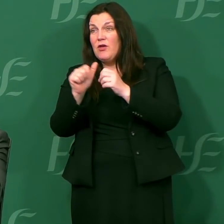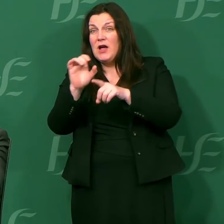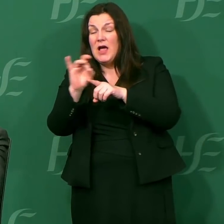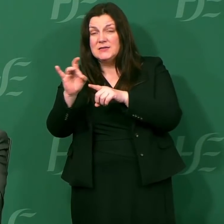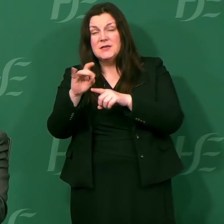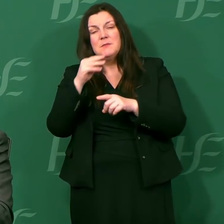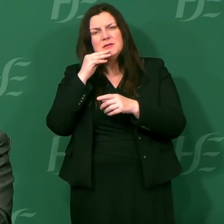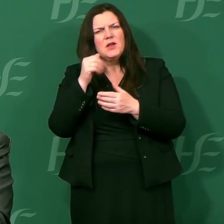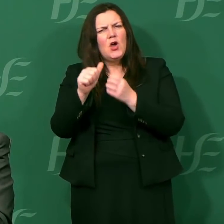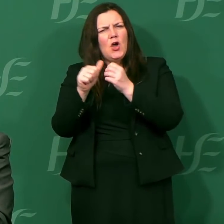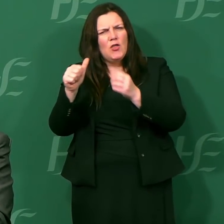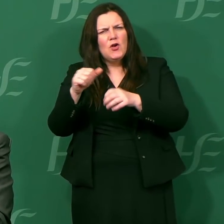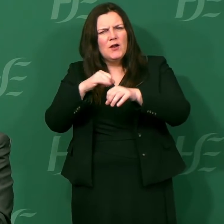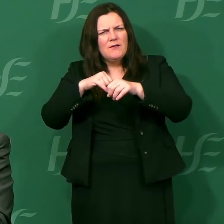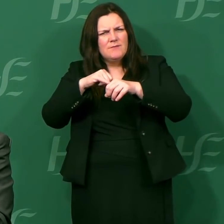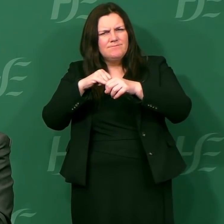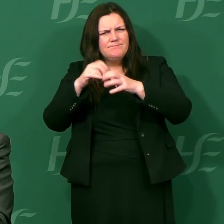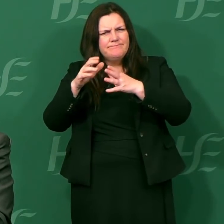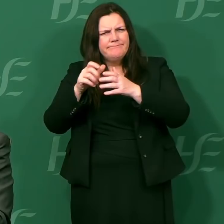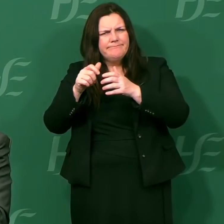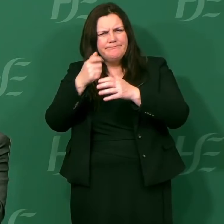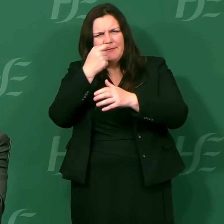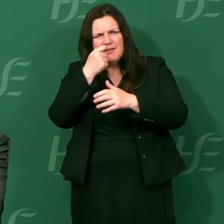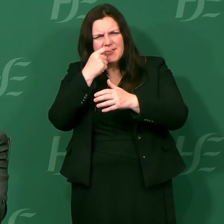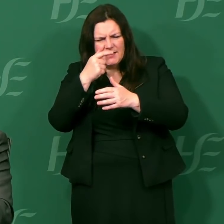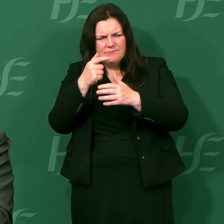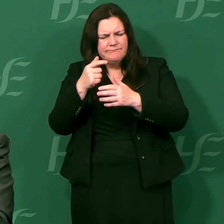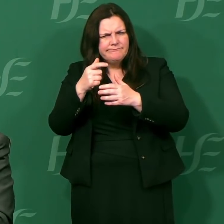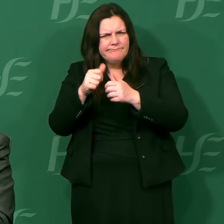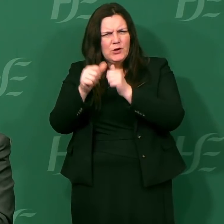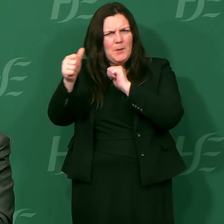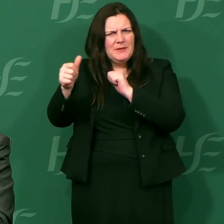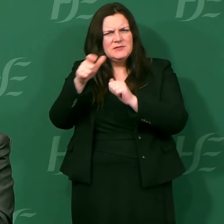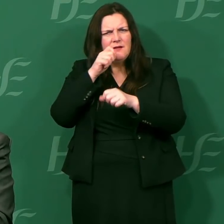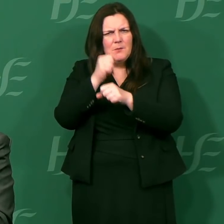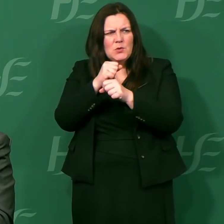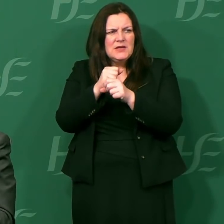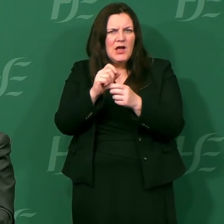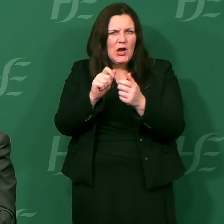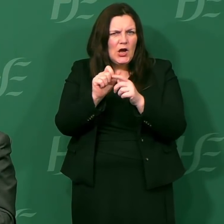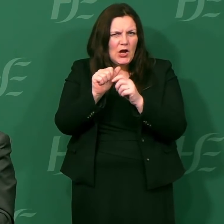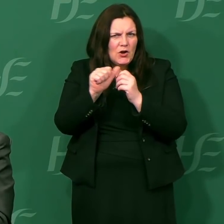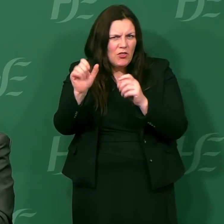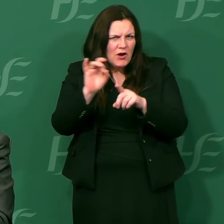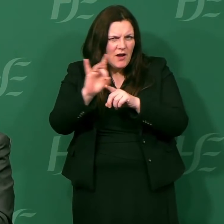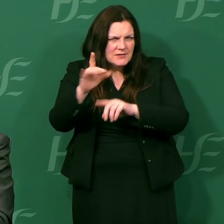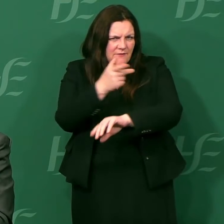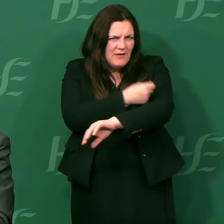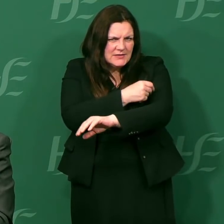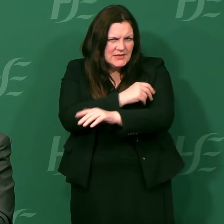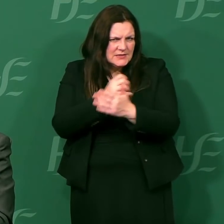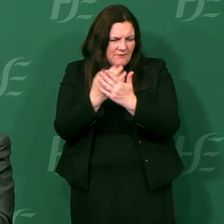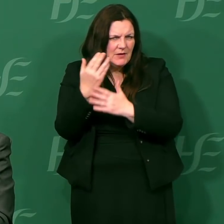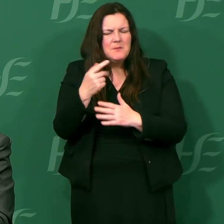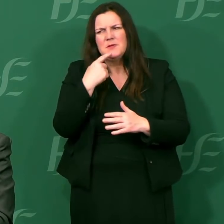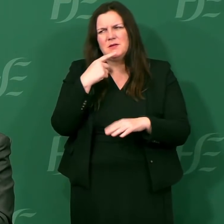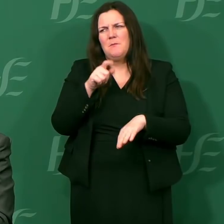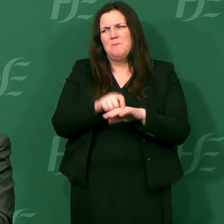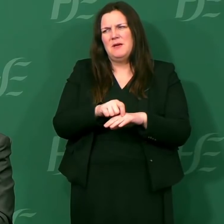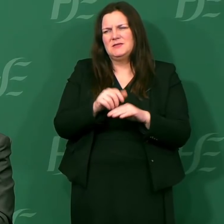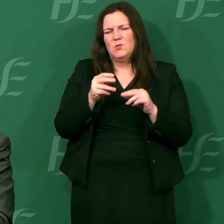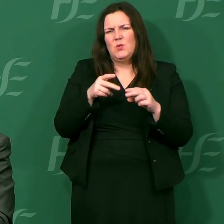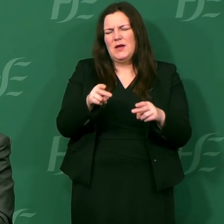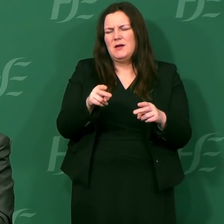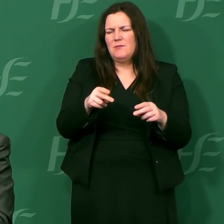about developing another vaccine type for another variant. But all the evidence is your best levels of protections are